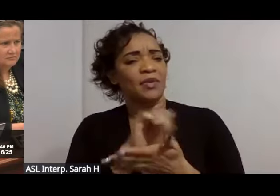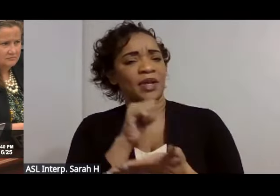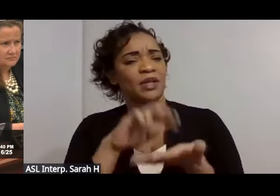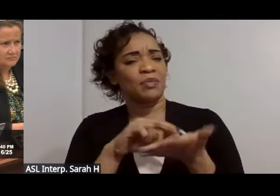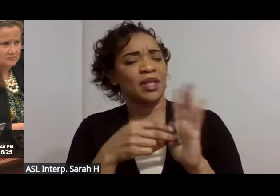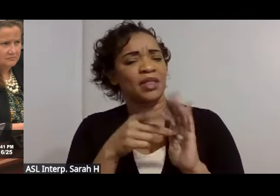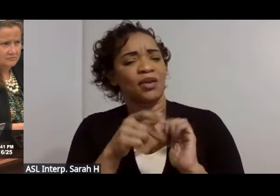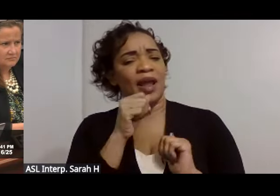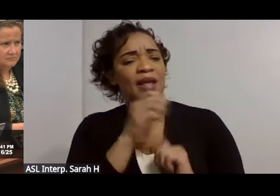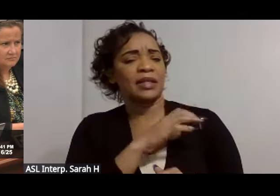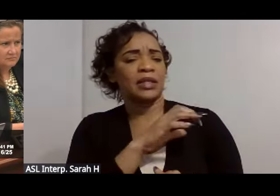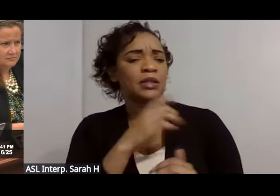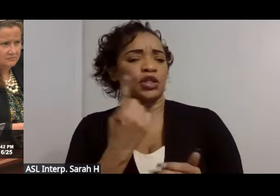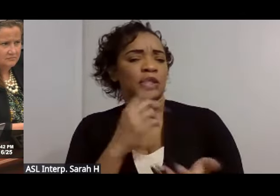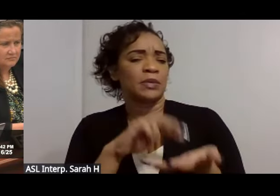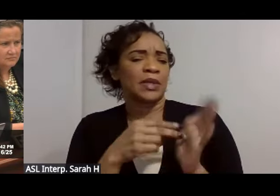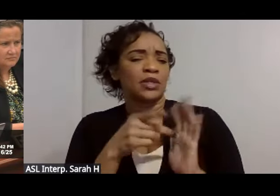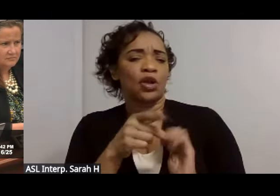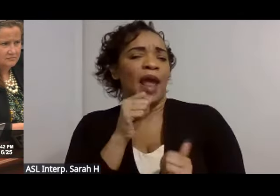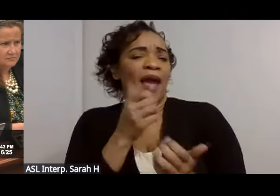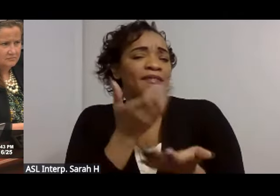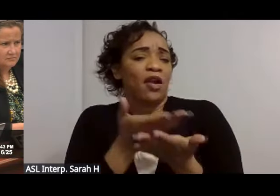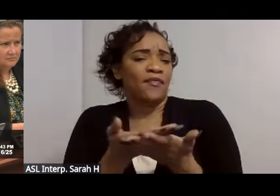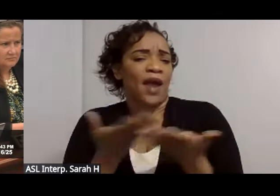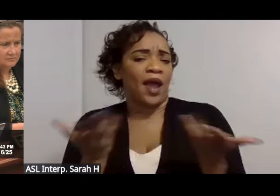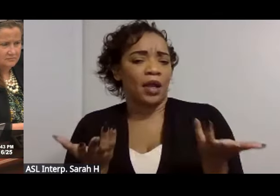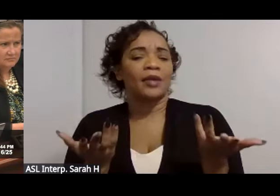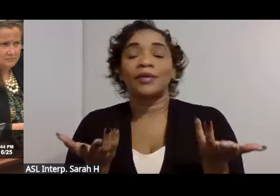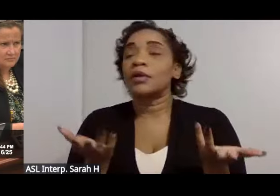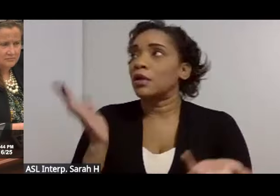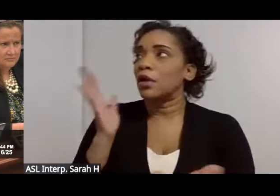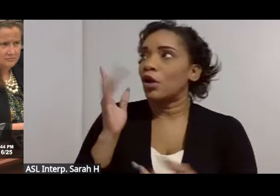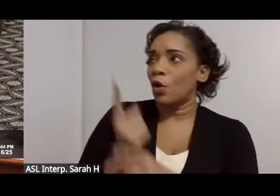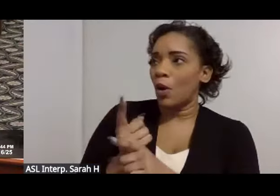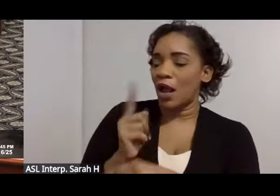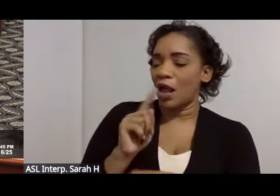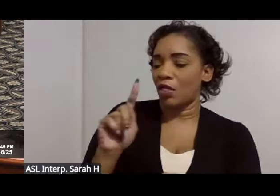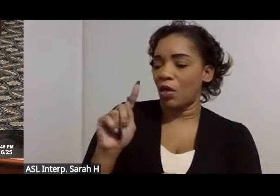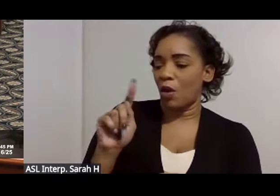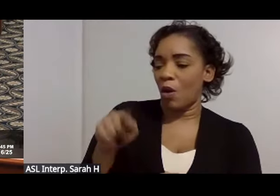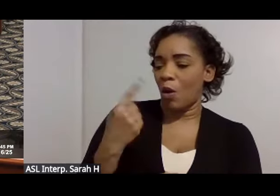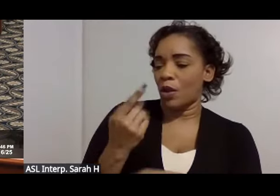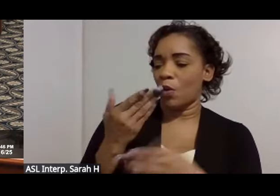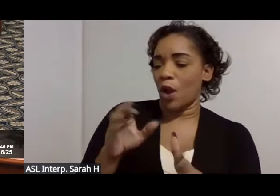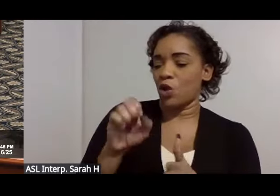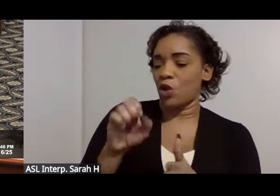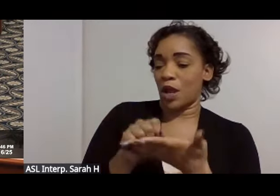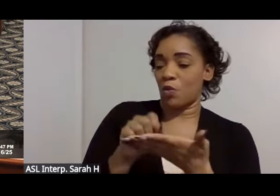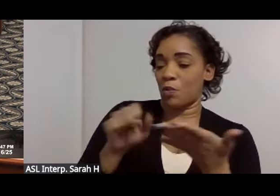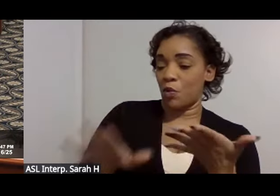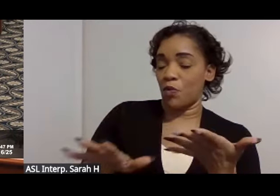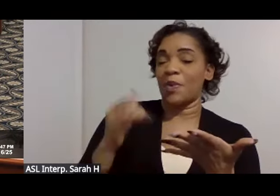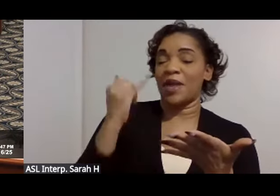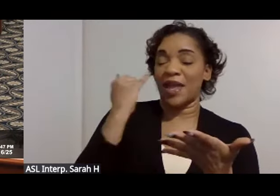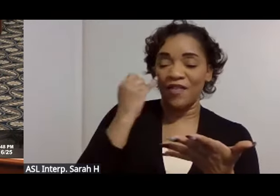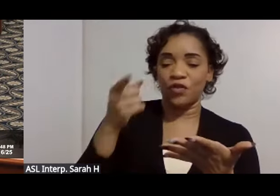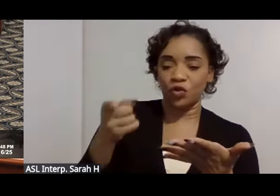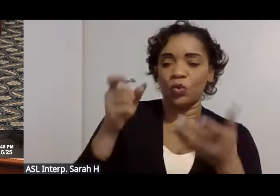verified yet by the Secretary of State. Correct. And the only way that they'd be removed from the voter rolls is if they've determined they're not a U.S.